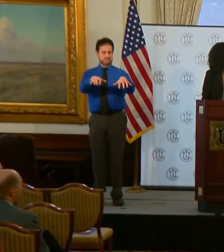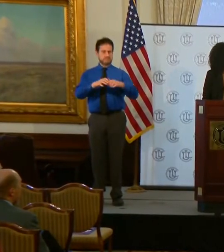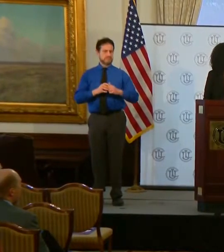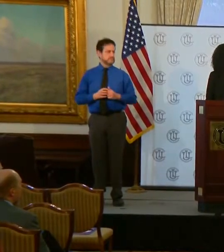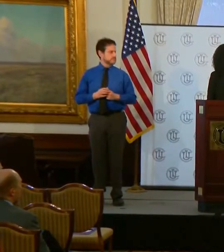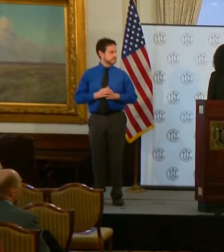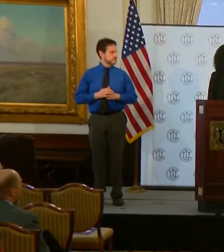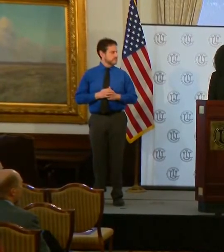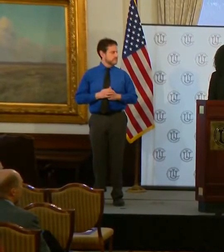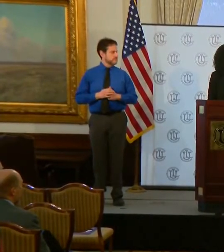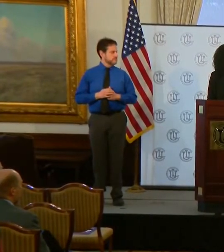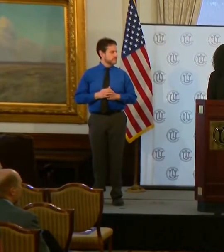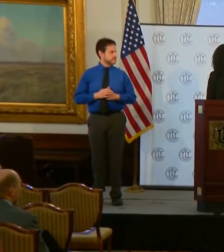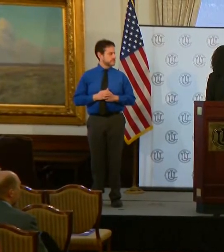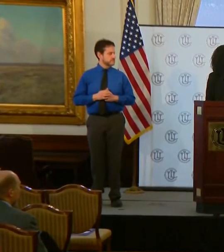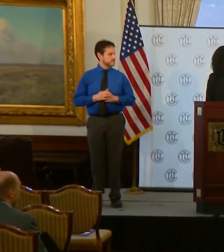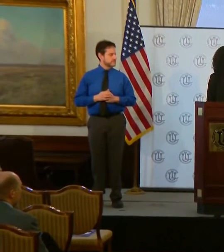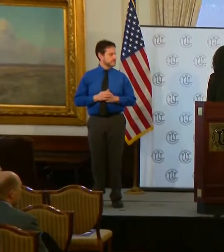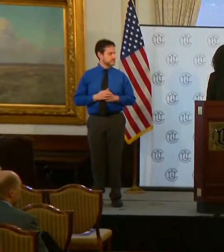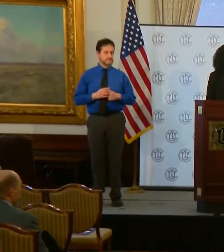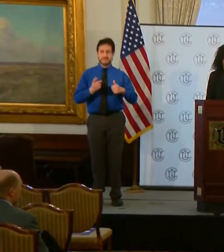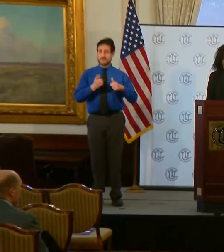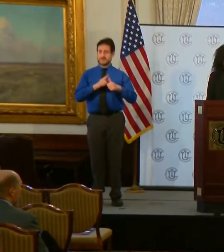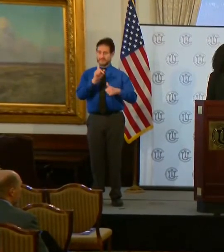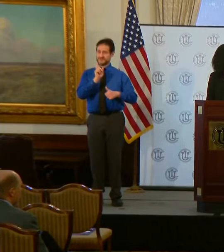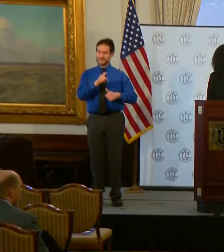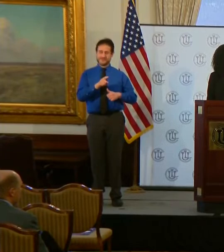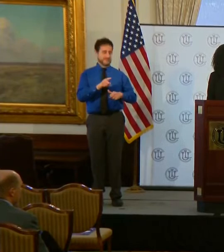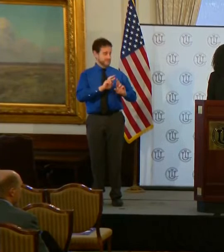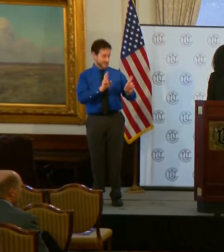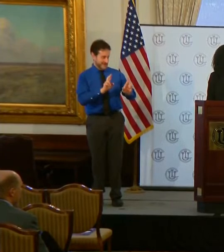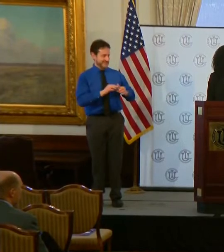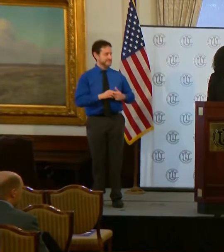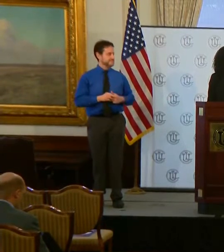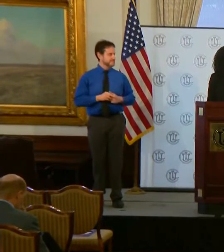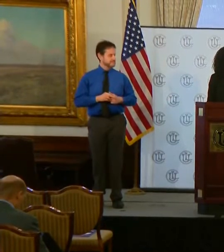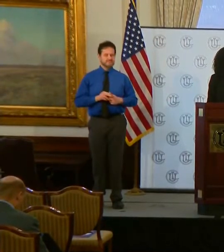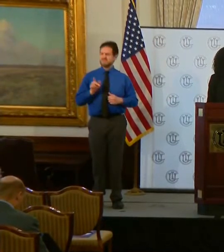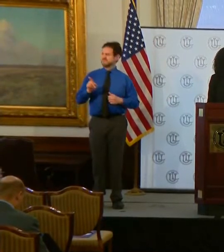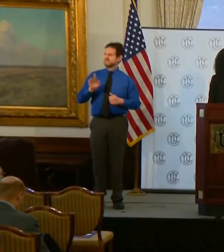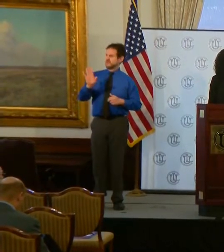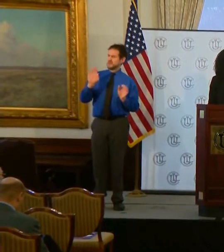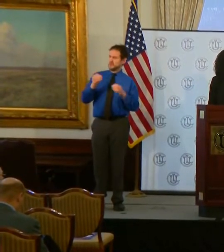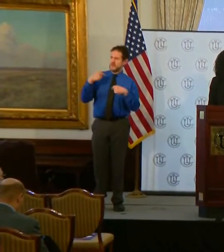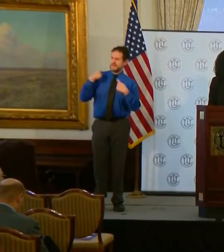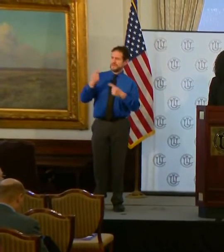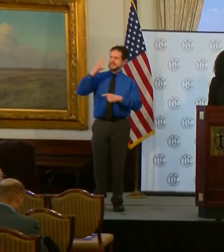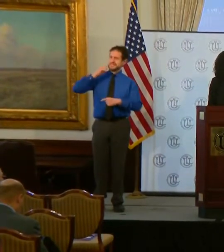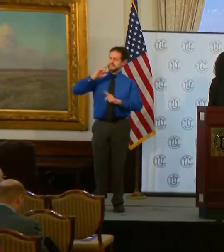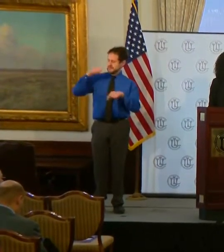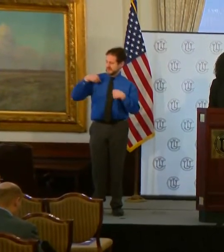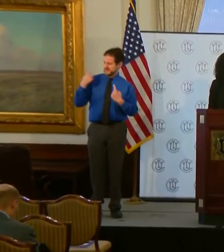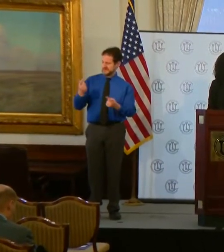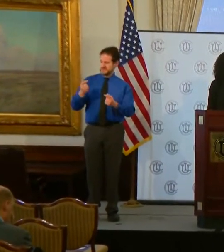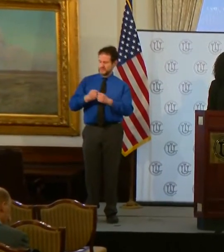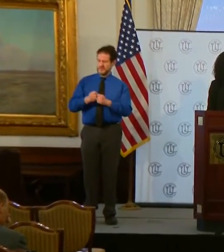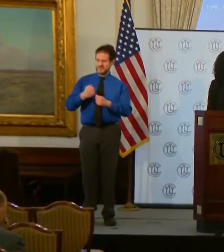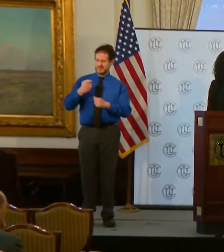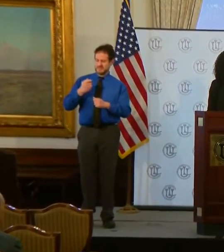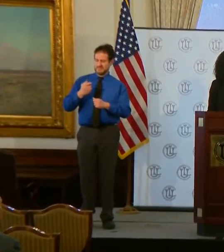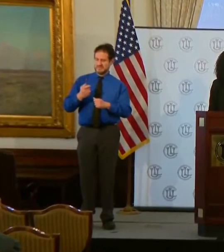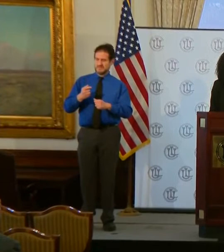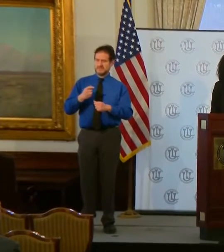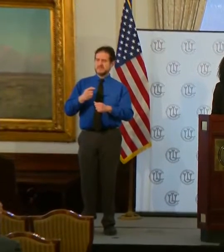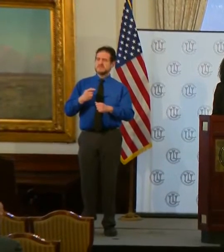audience. Here's the first one. Ready. What has been your office's experience so far with